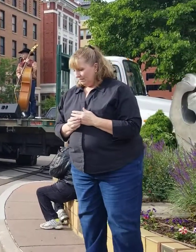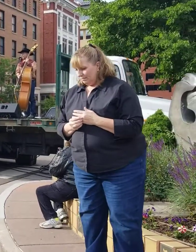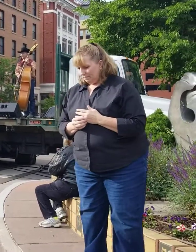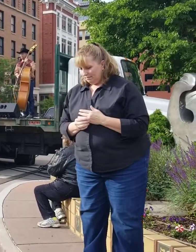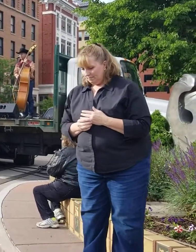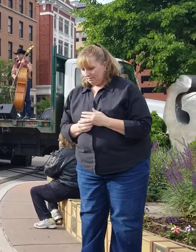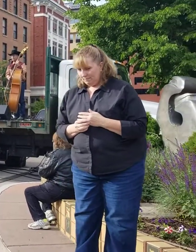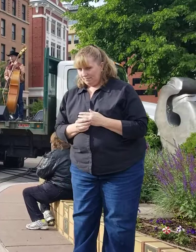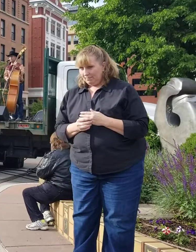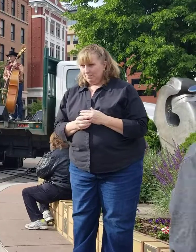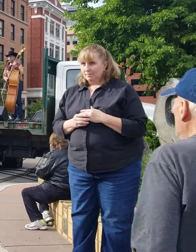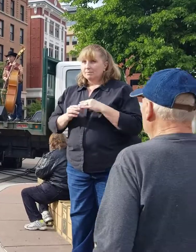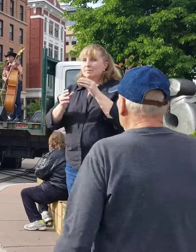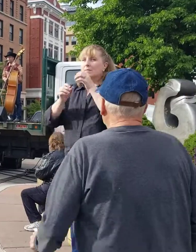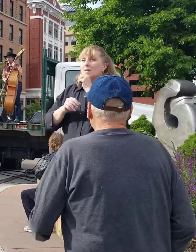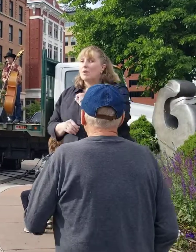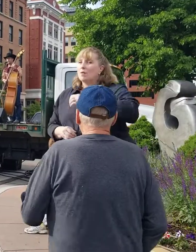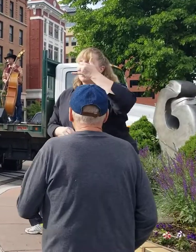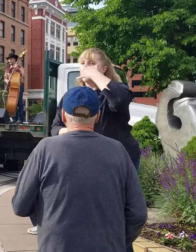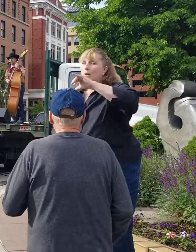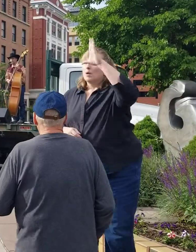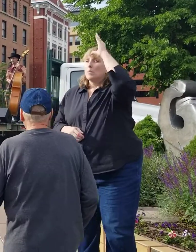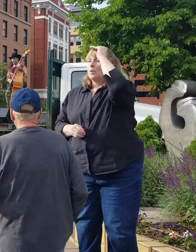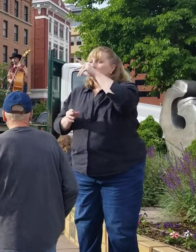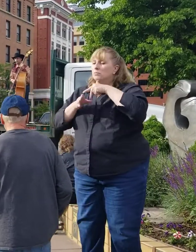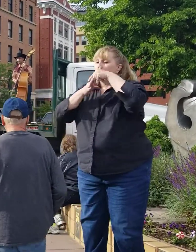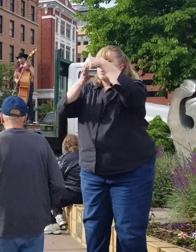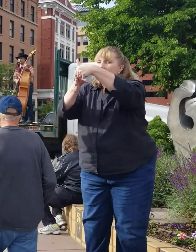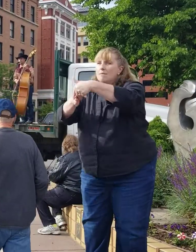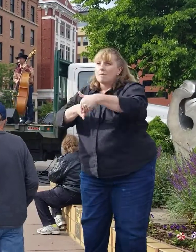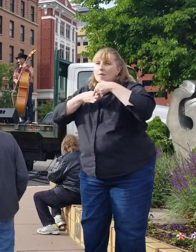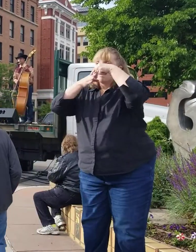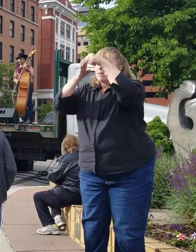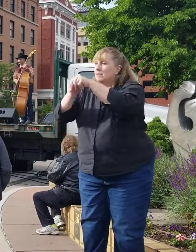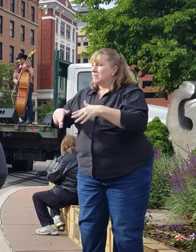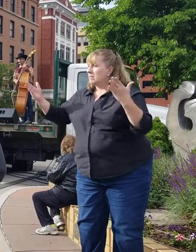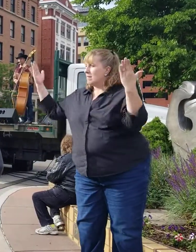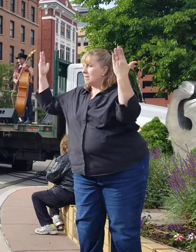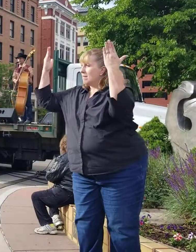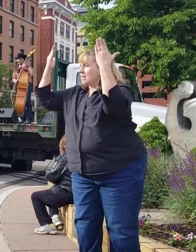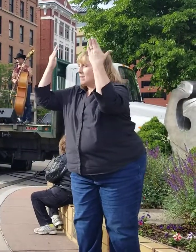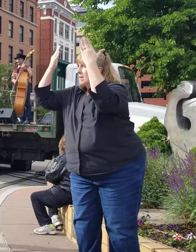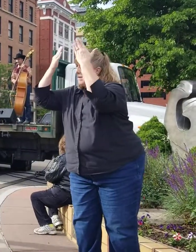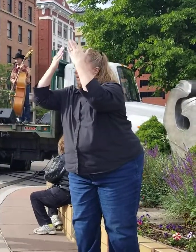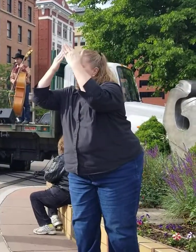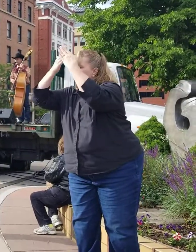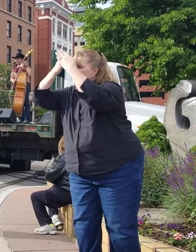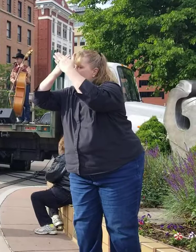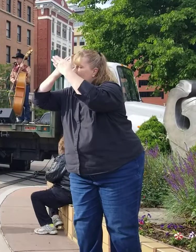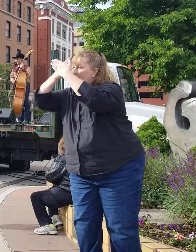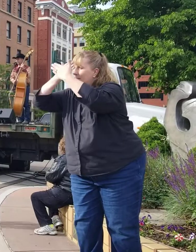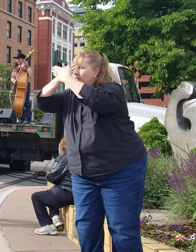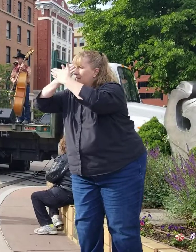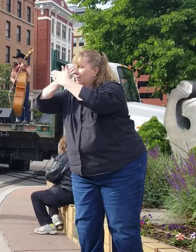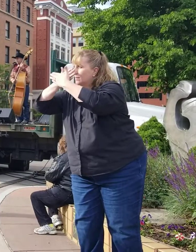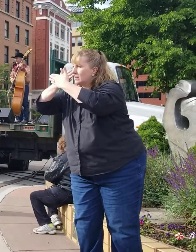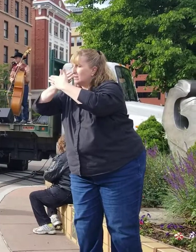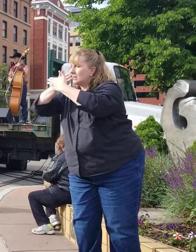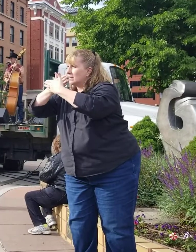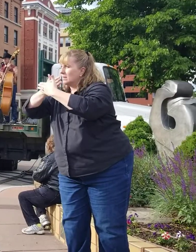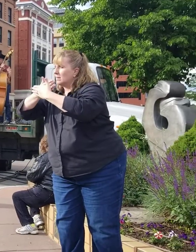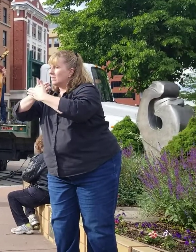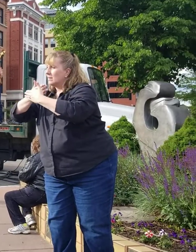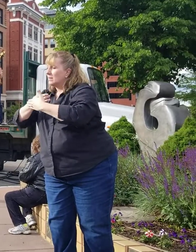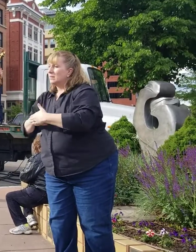When old cowpoke went riding out one dark and windy day. Upon a